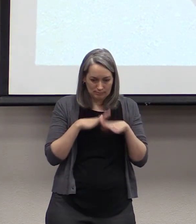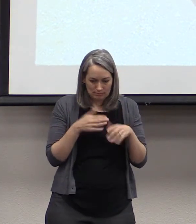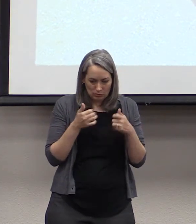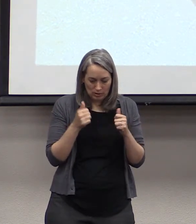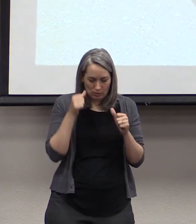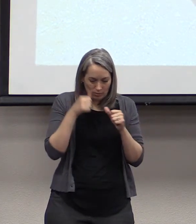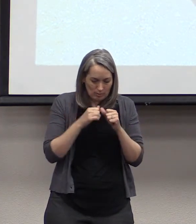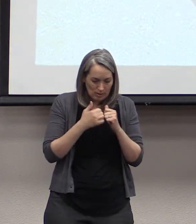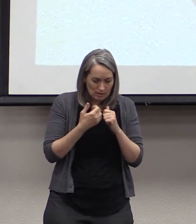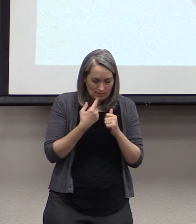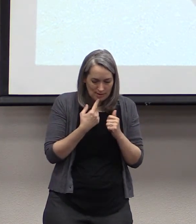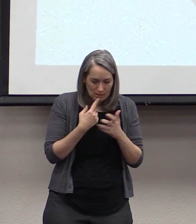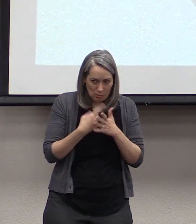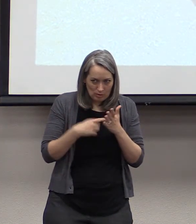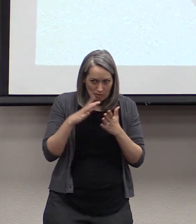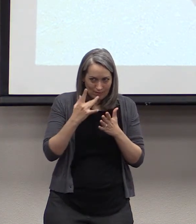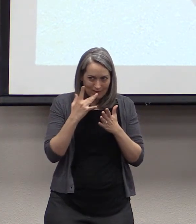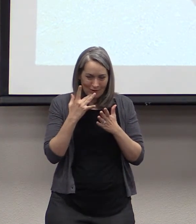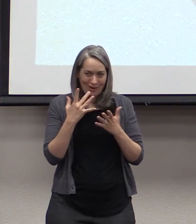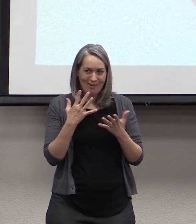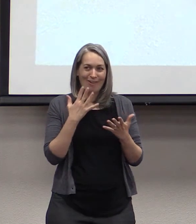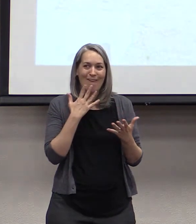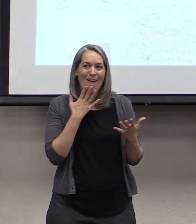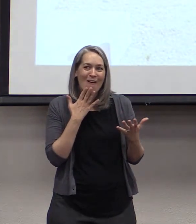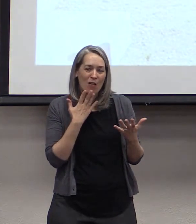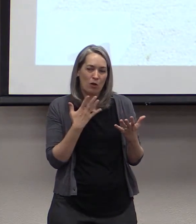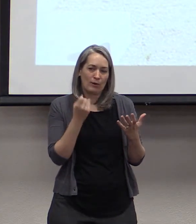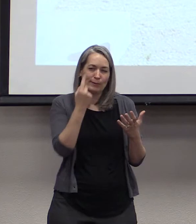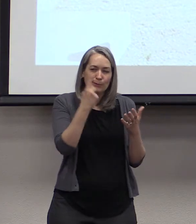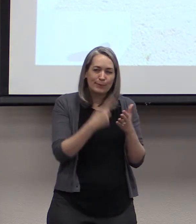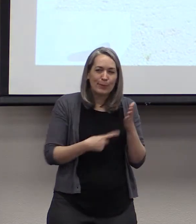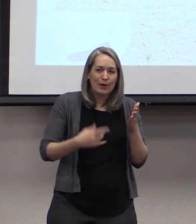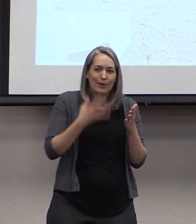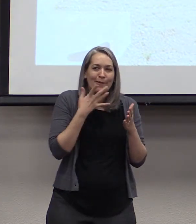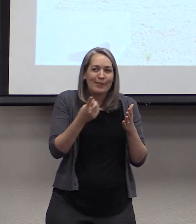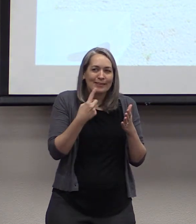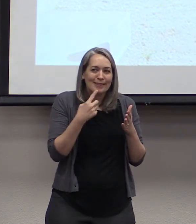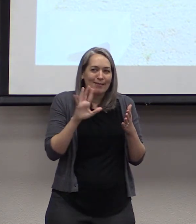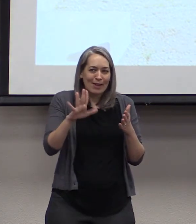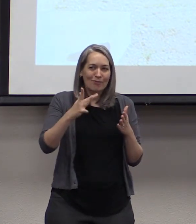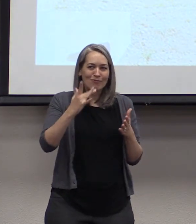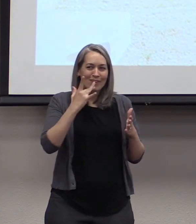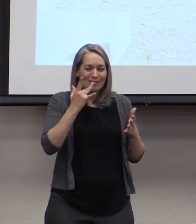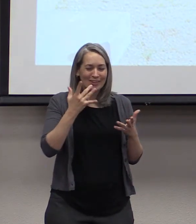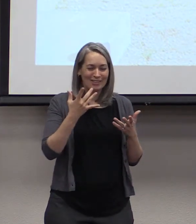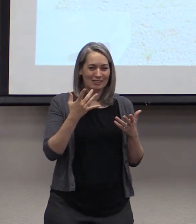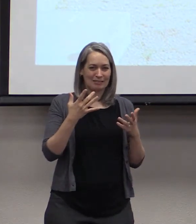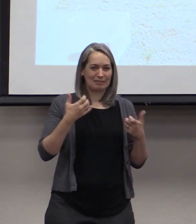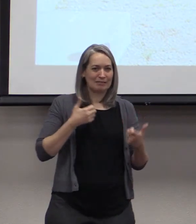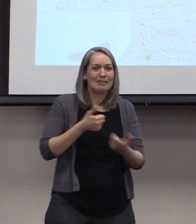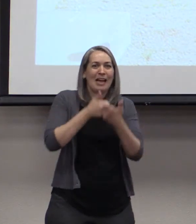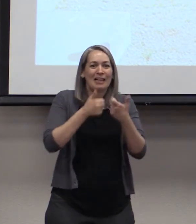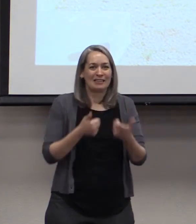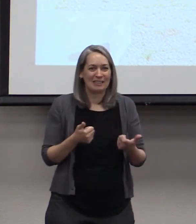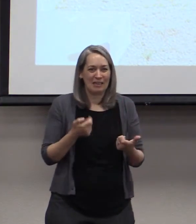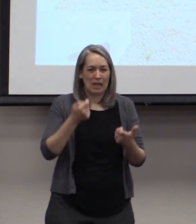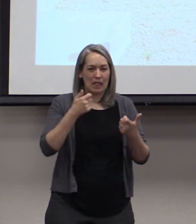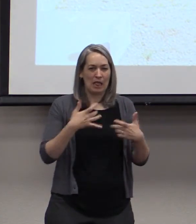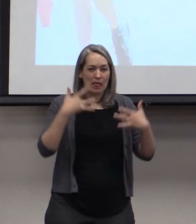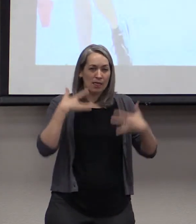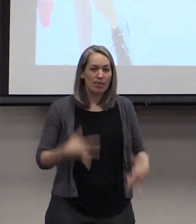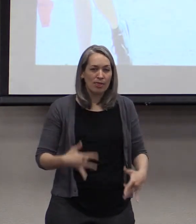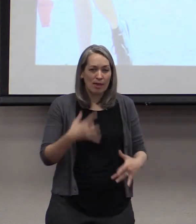color, or understand what color they're telling you is their favorite. So it was a challenge, and it could be a little bit discouraging at